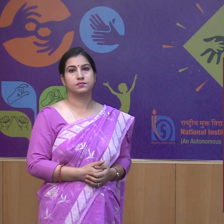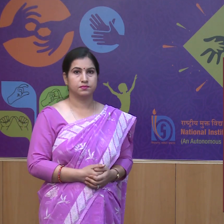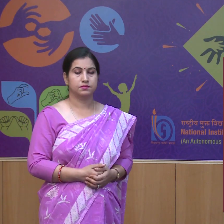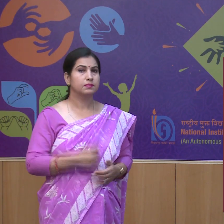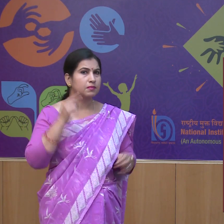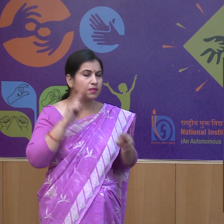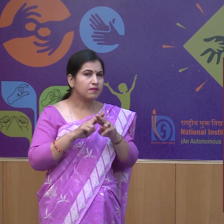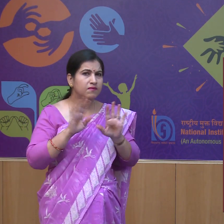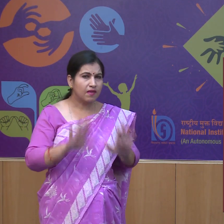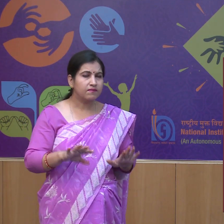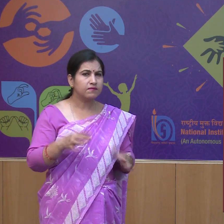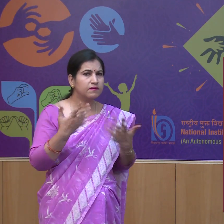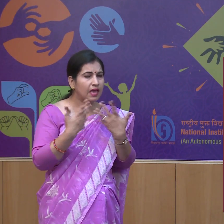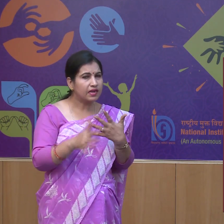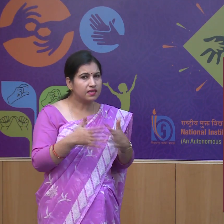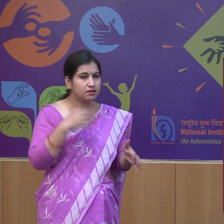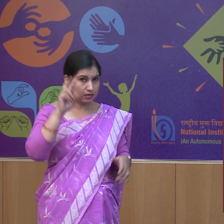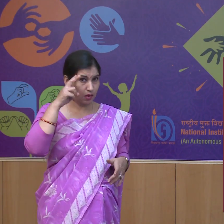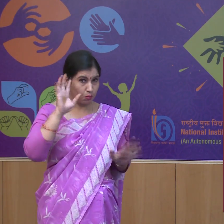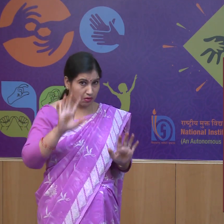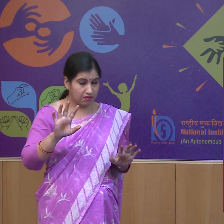If you have any doubt or query,